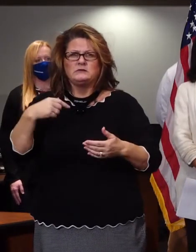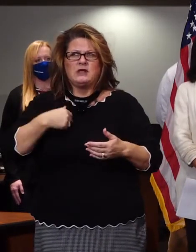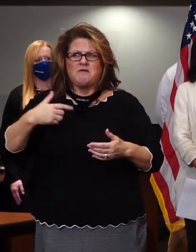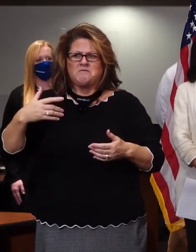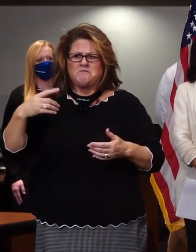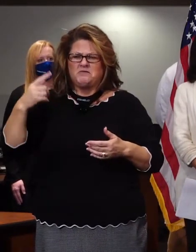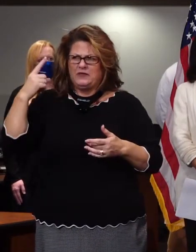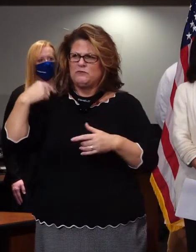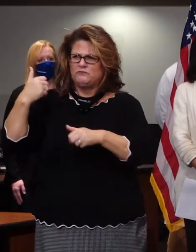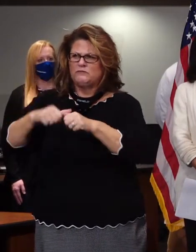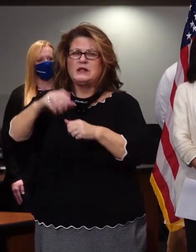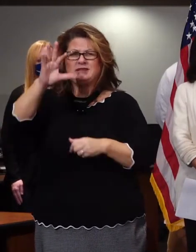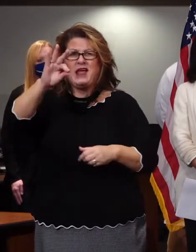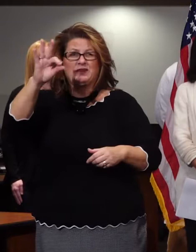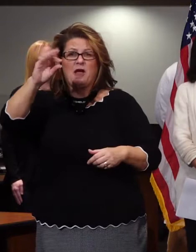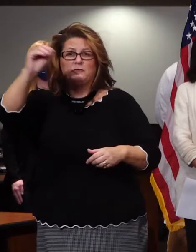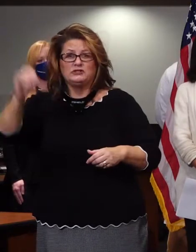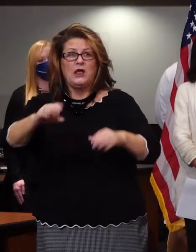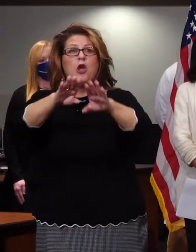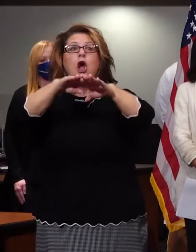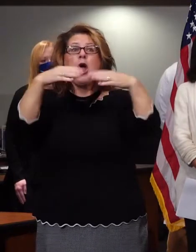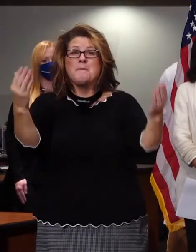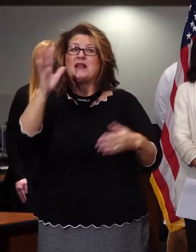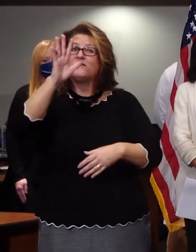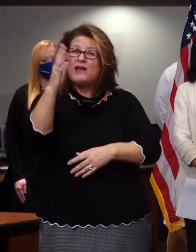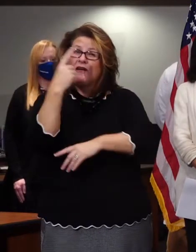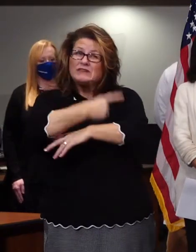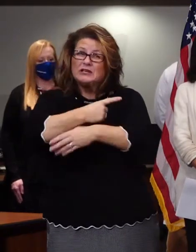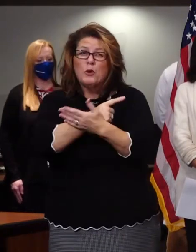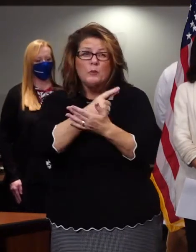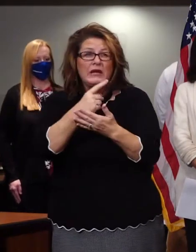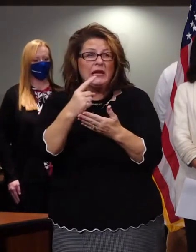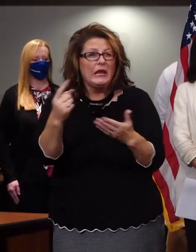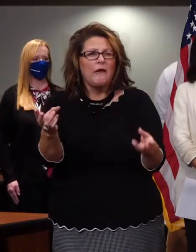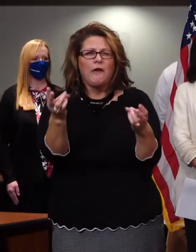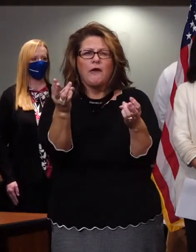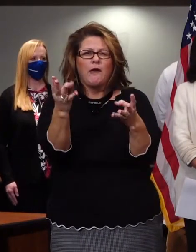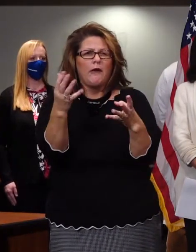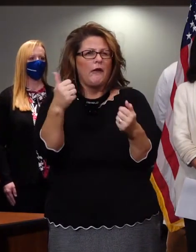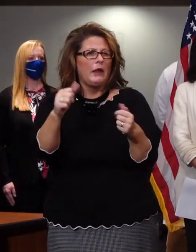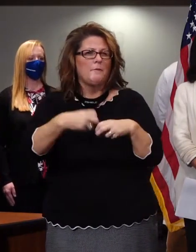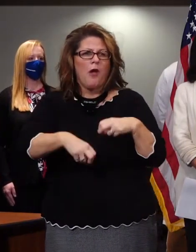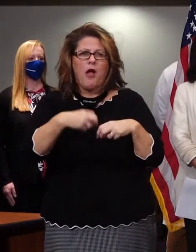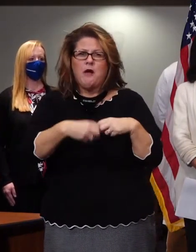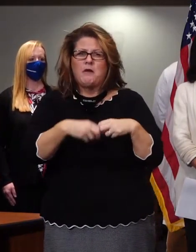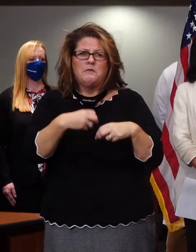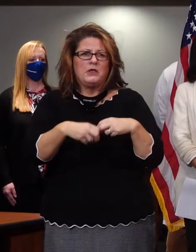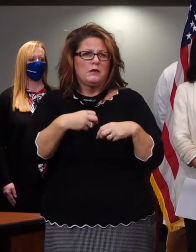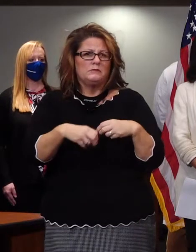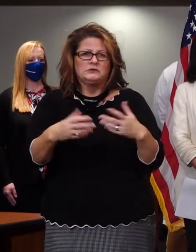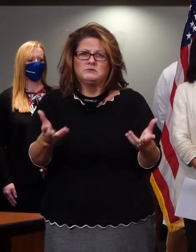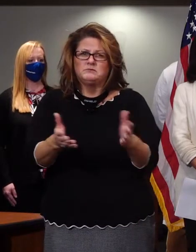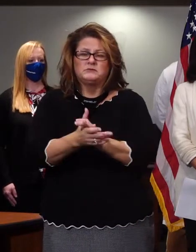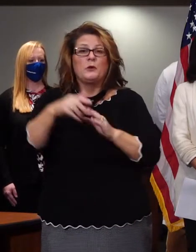of them have been open 5 days and have had very few, if any, problems. This week, I